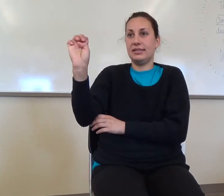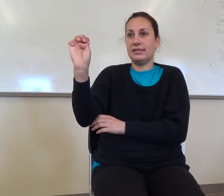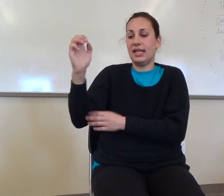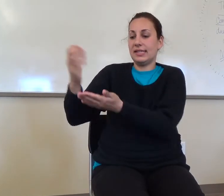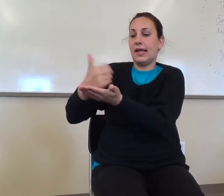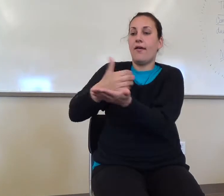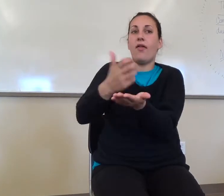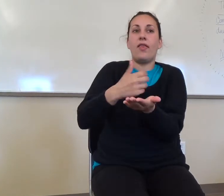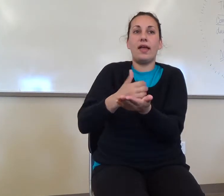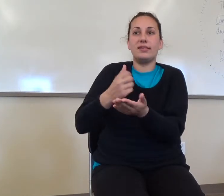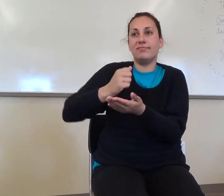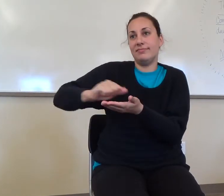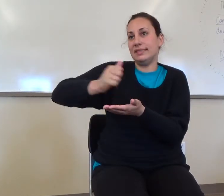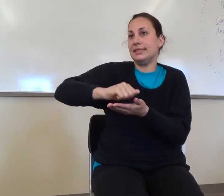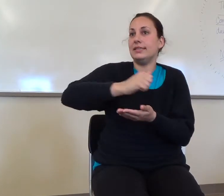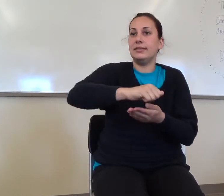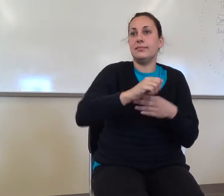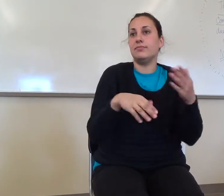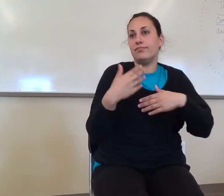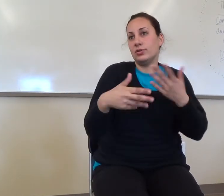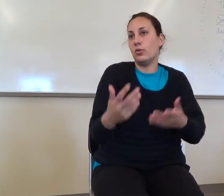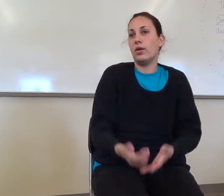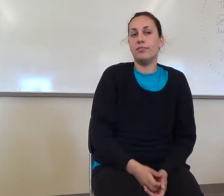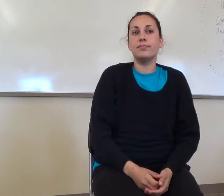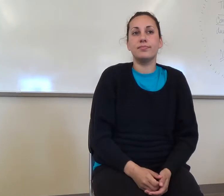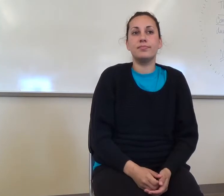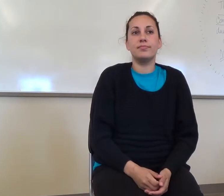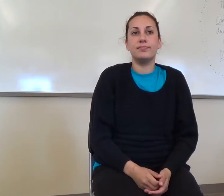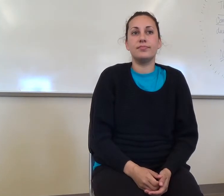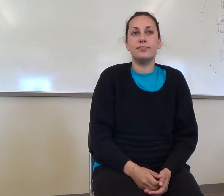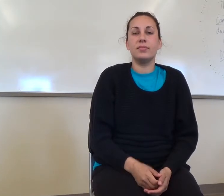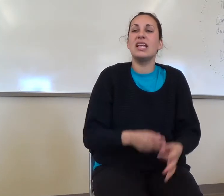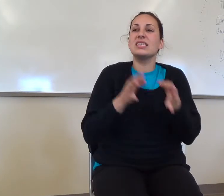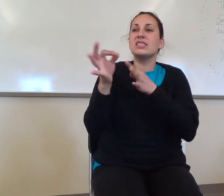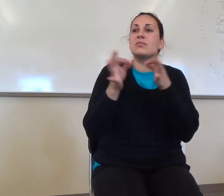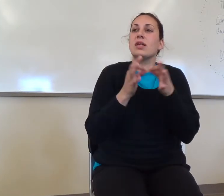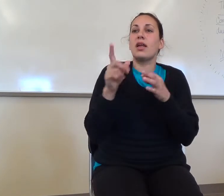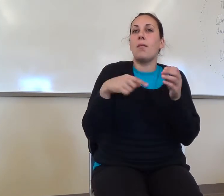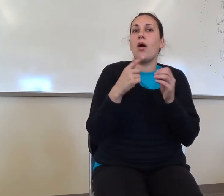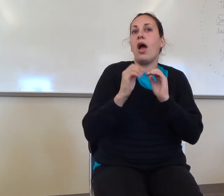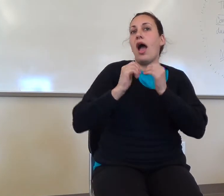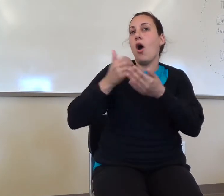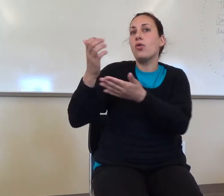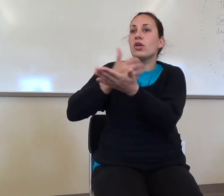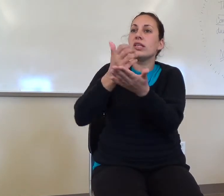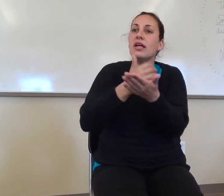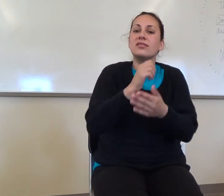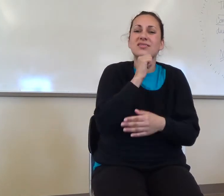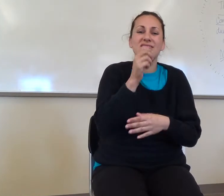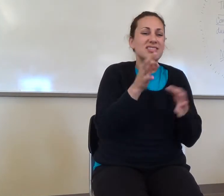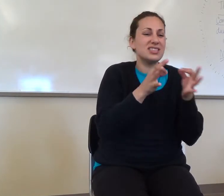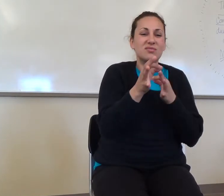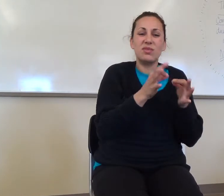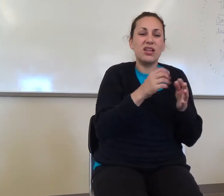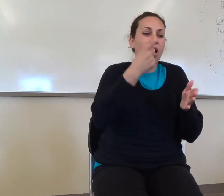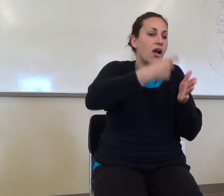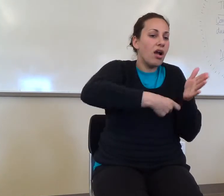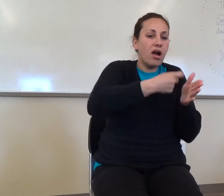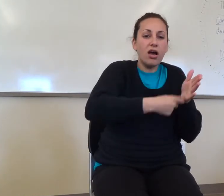the mining than it is the popularity. It doesn't talk about how much they cost. It doesn't talk about who buys them,